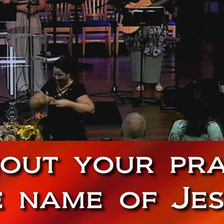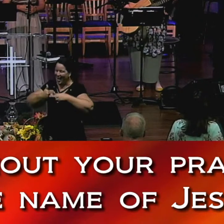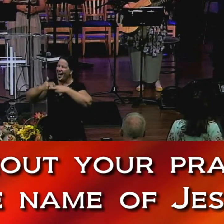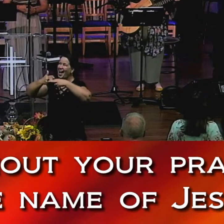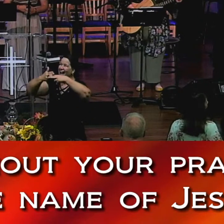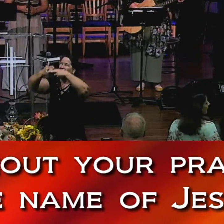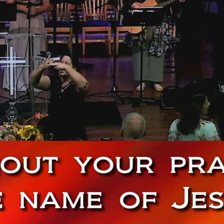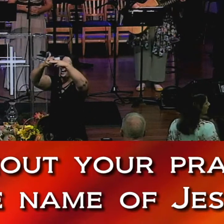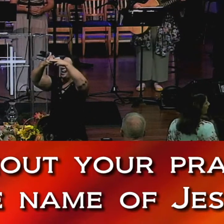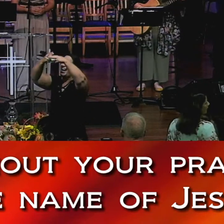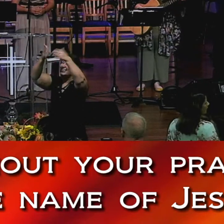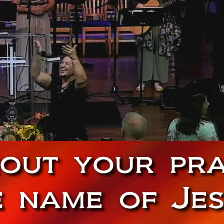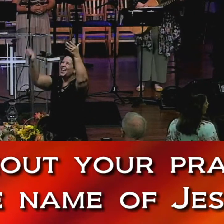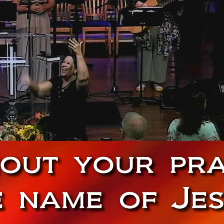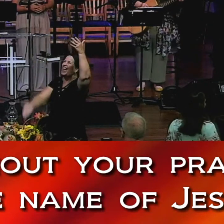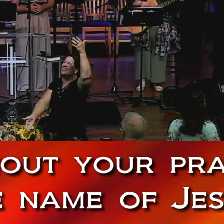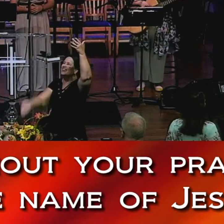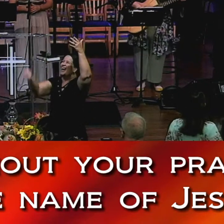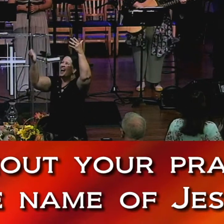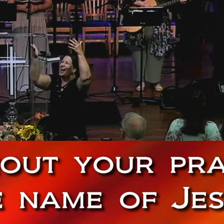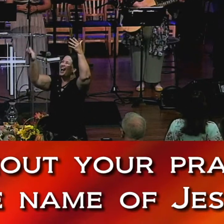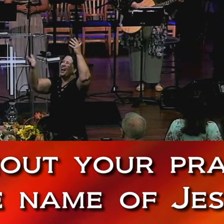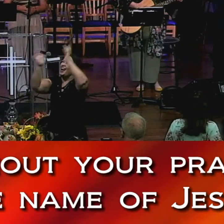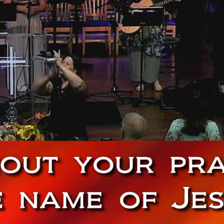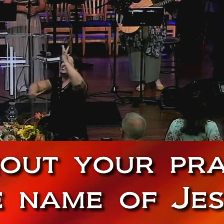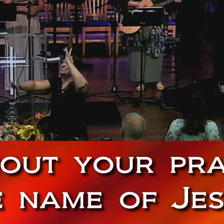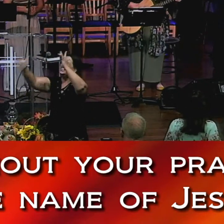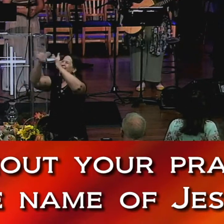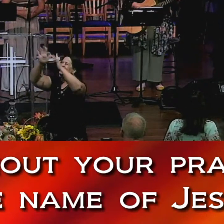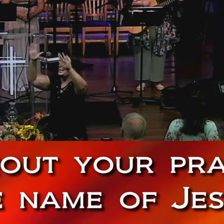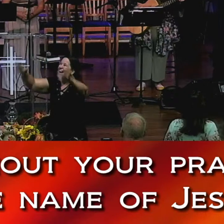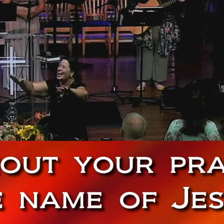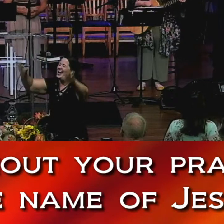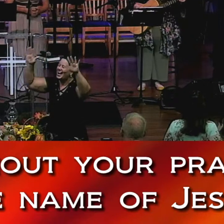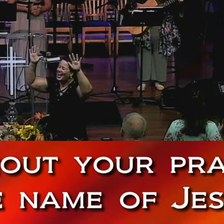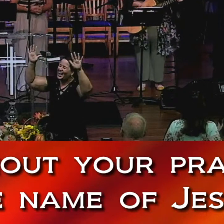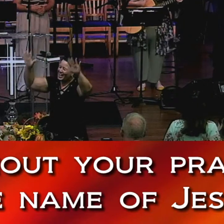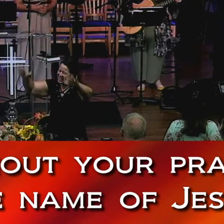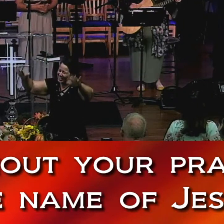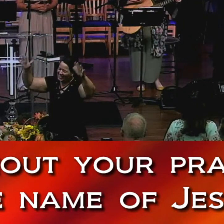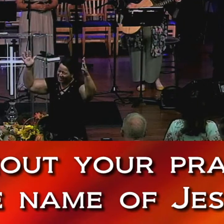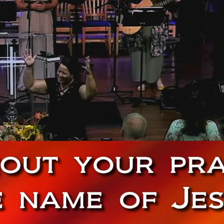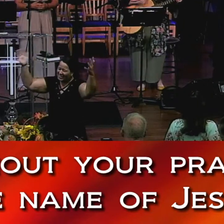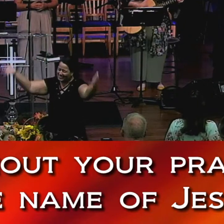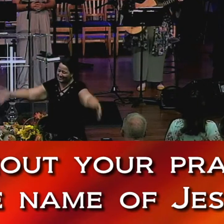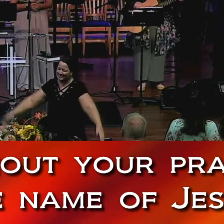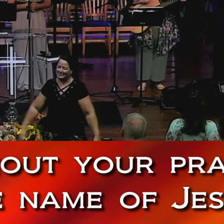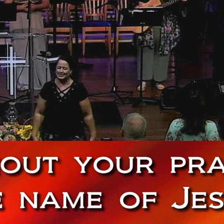Thank you.